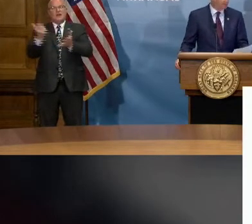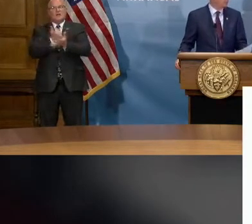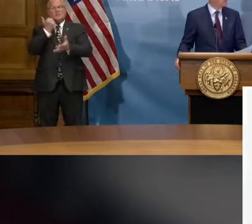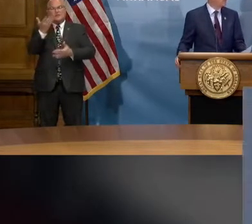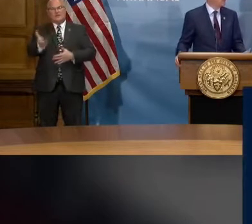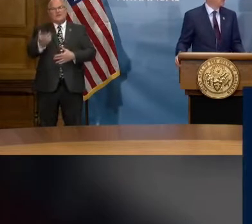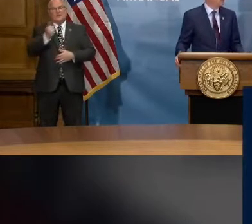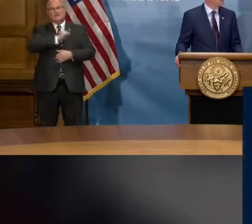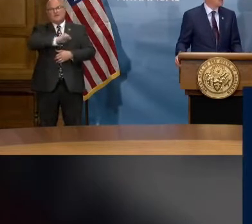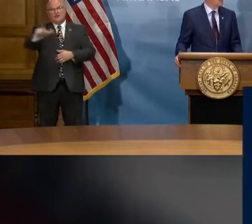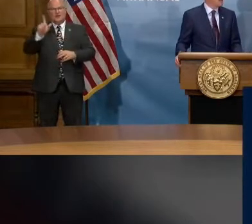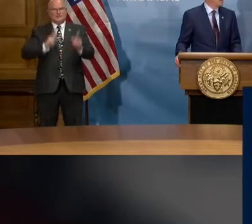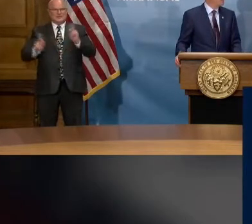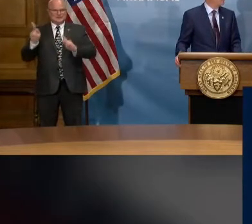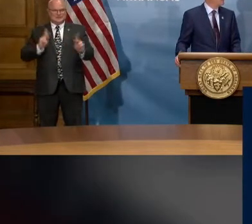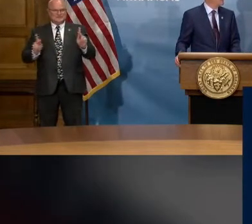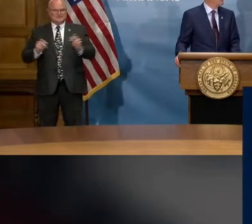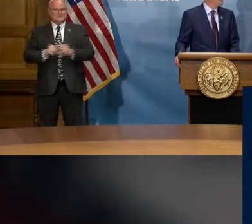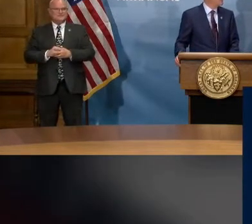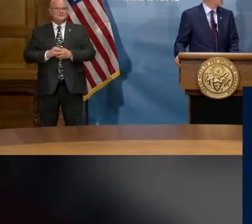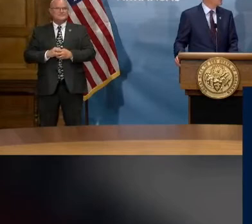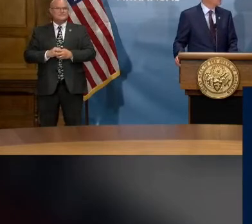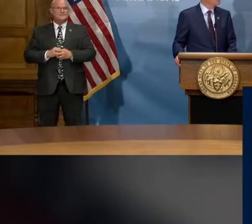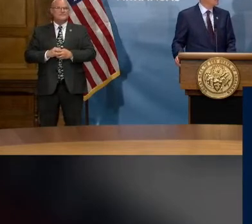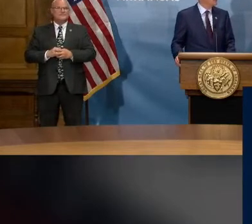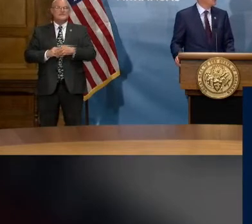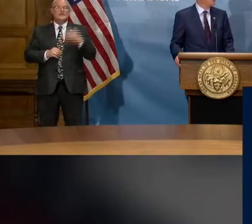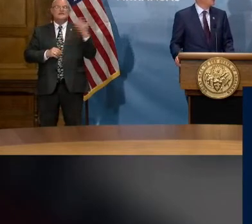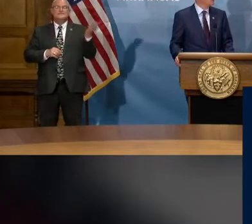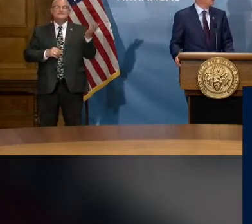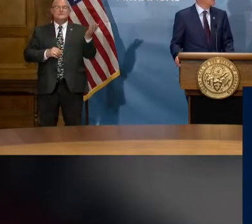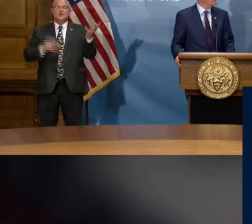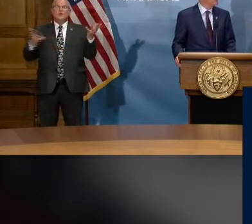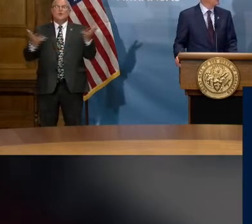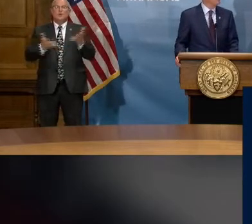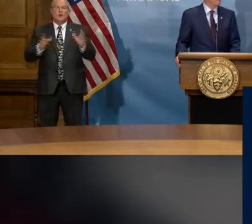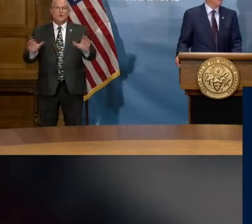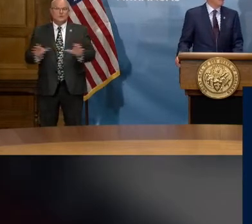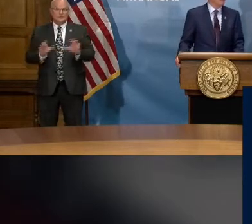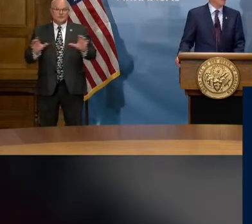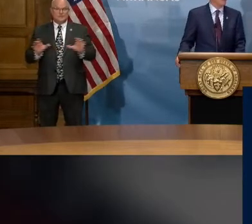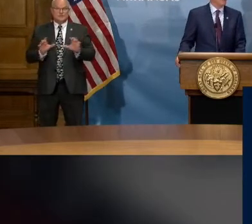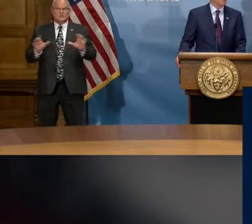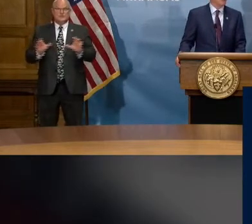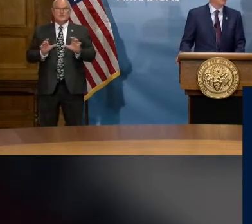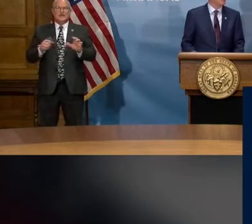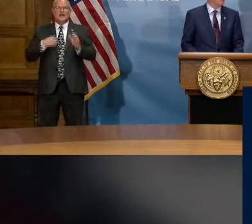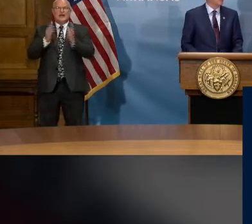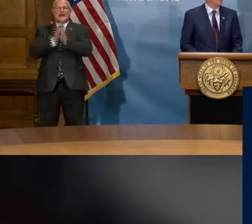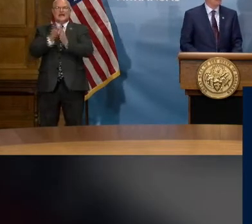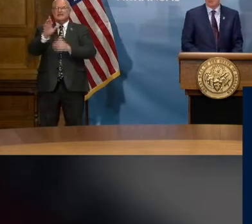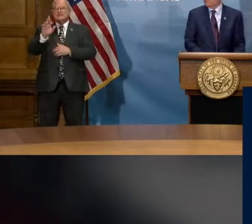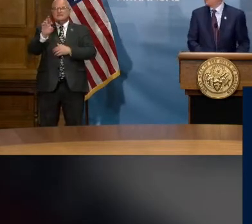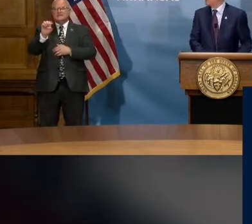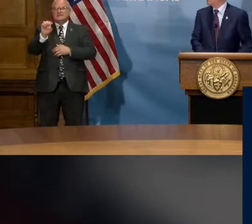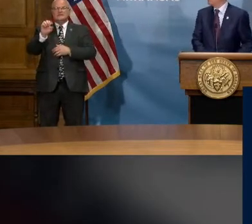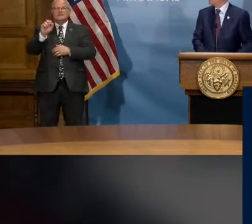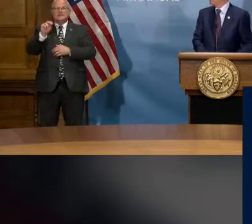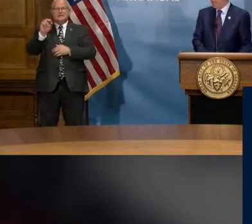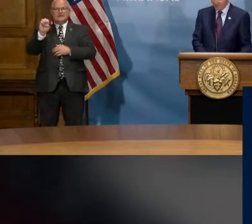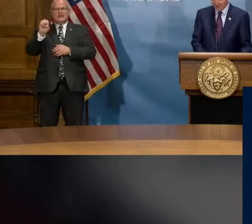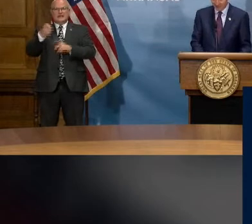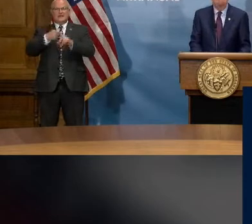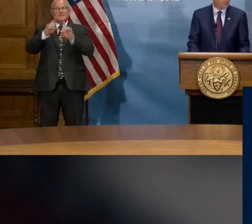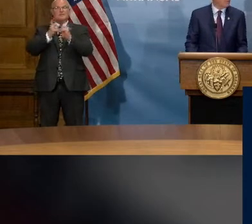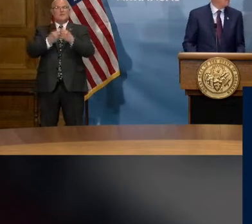is there for everyone. And with that, I wanted to look at what we're going to be doing, and I'll ask Renee to come from the Department of